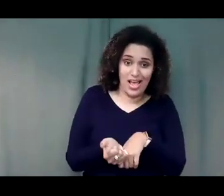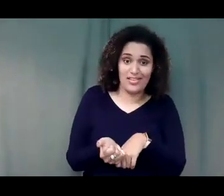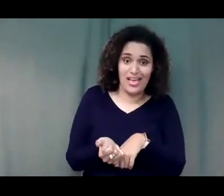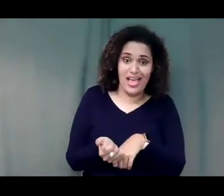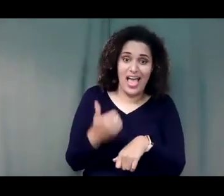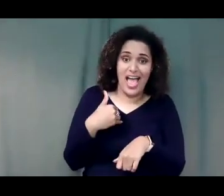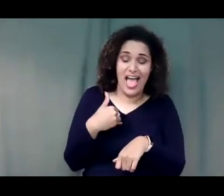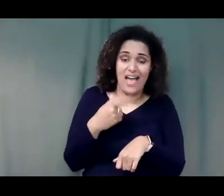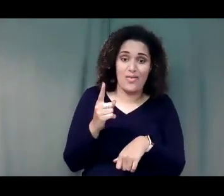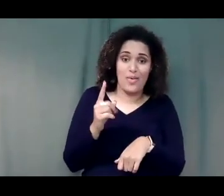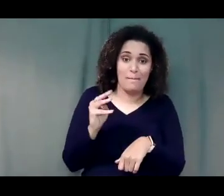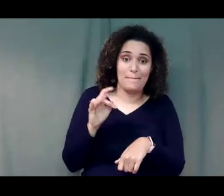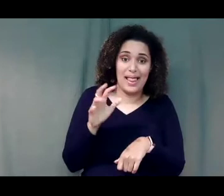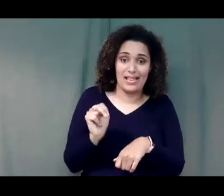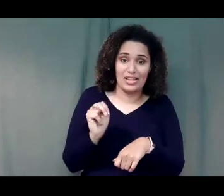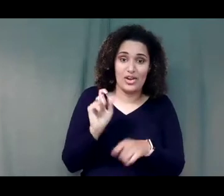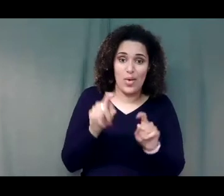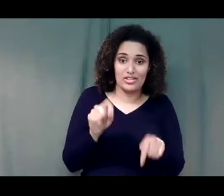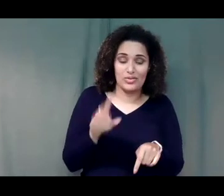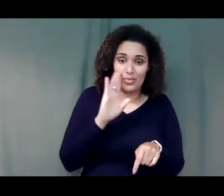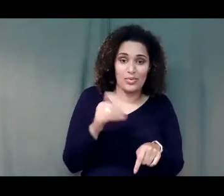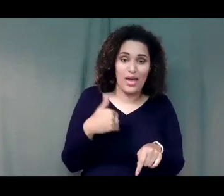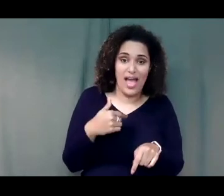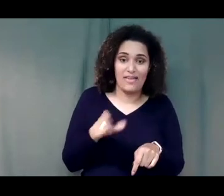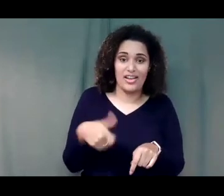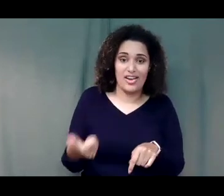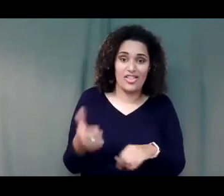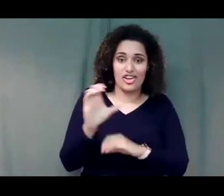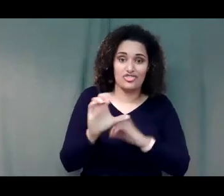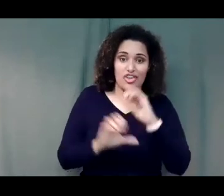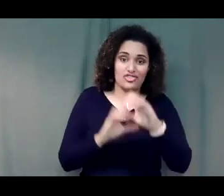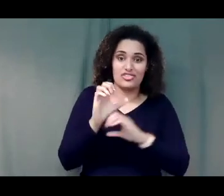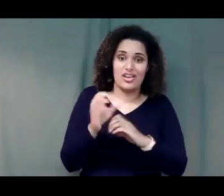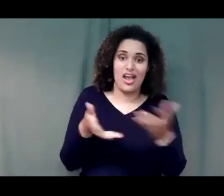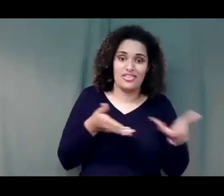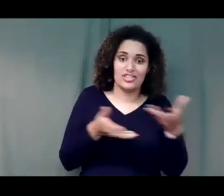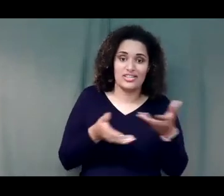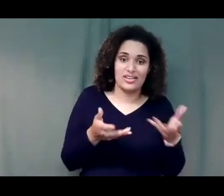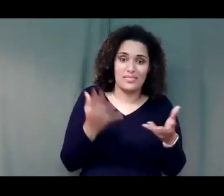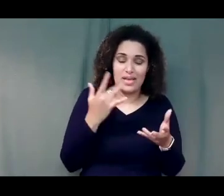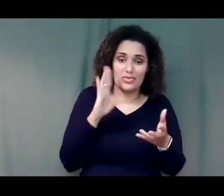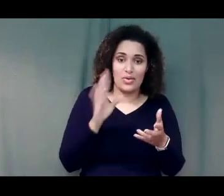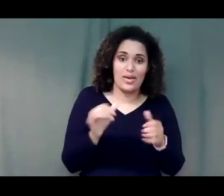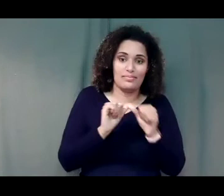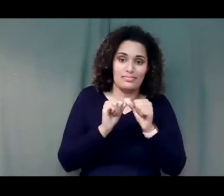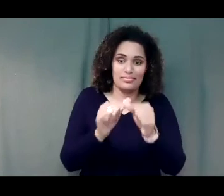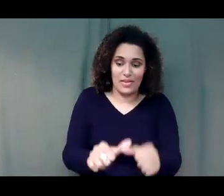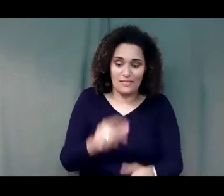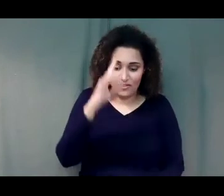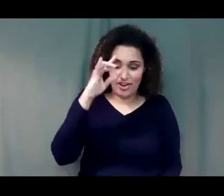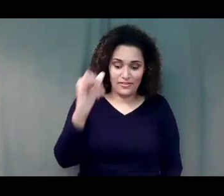million questions left on my list. We're going to have another construction conversation, I think, because otherwise we'll keep you on forever.